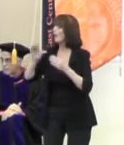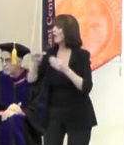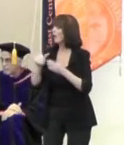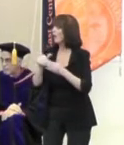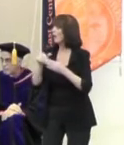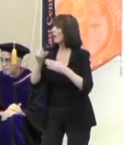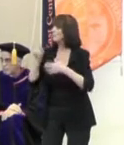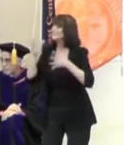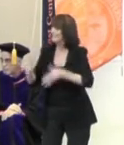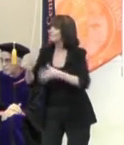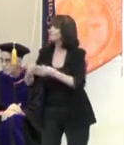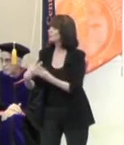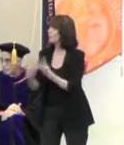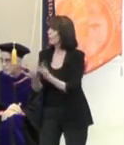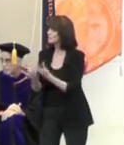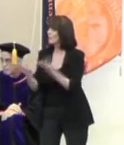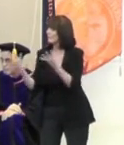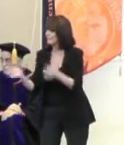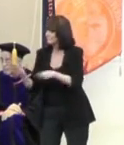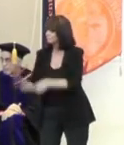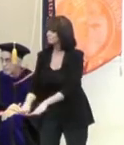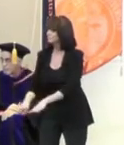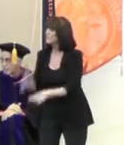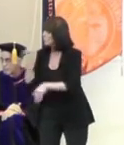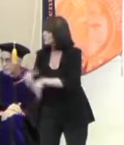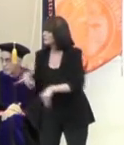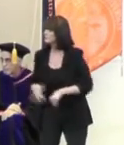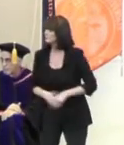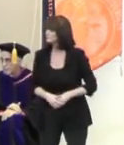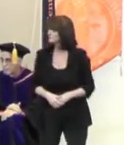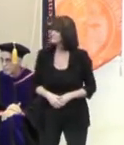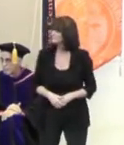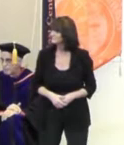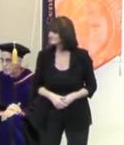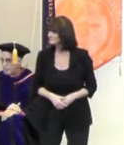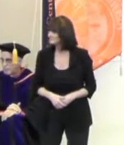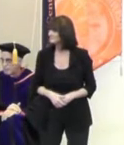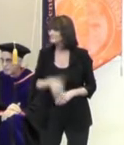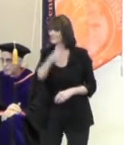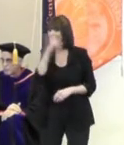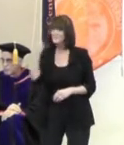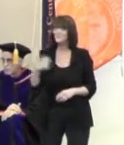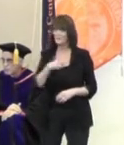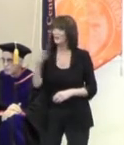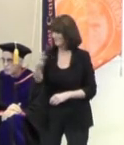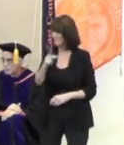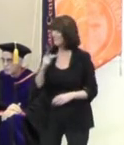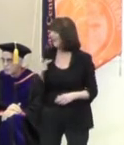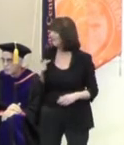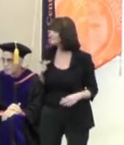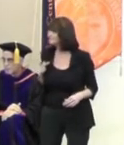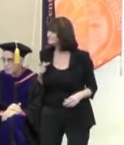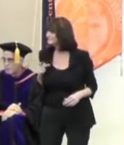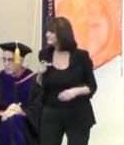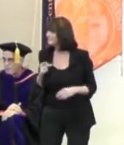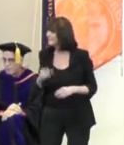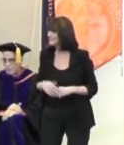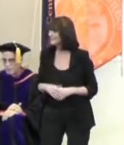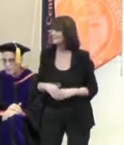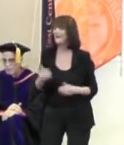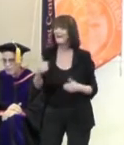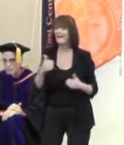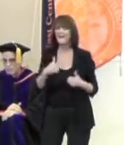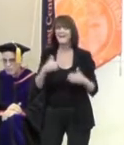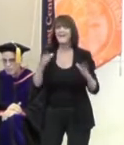cards. Leave your cards just like they are. Don't nobody touch them. Because we're coming back here. I had